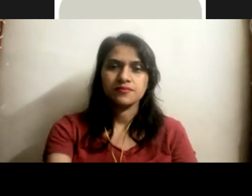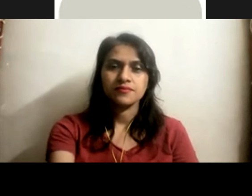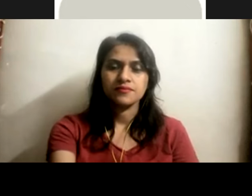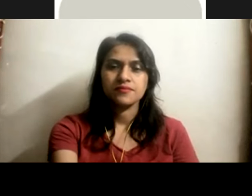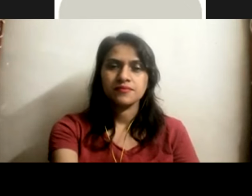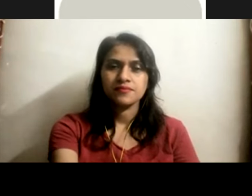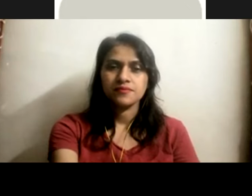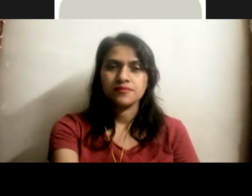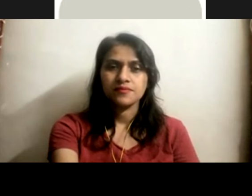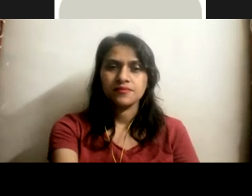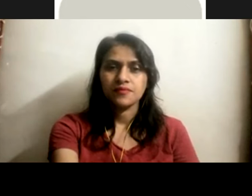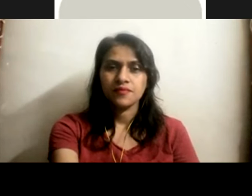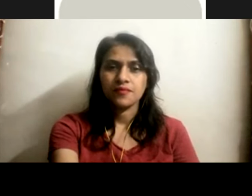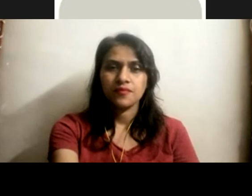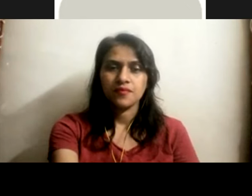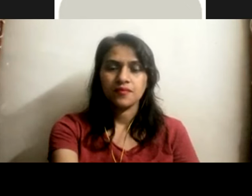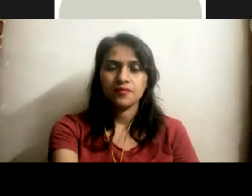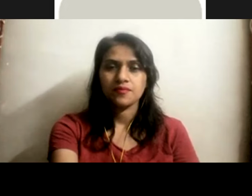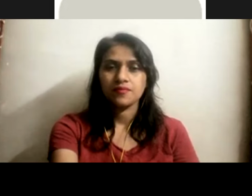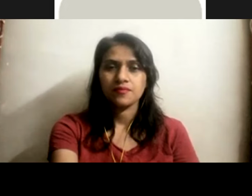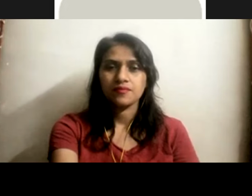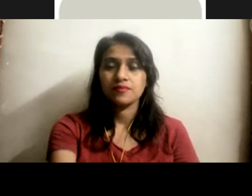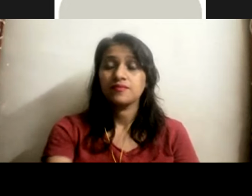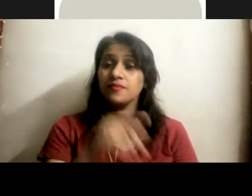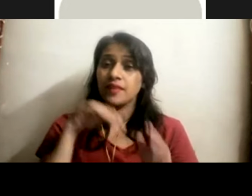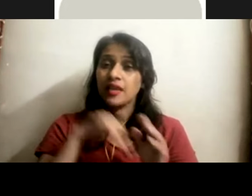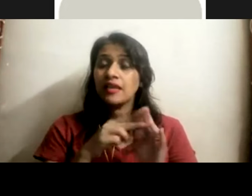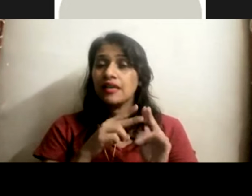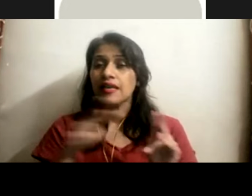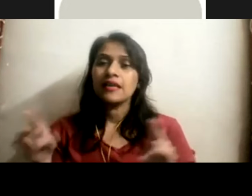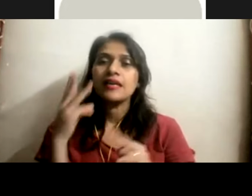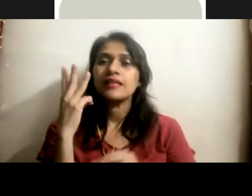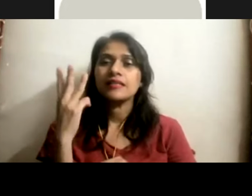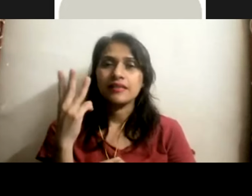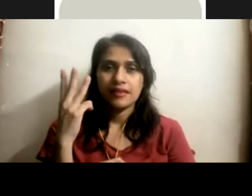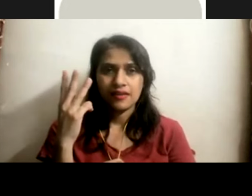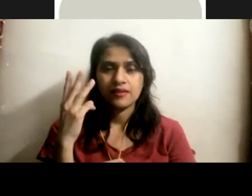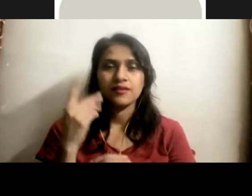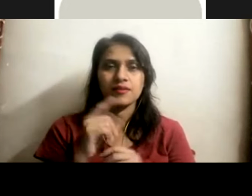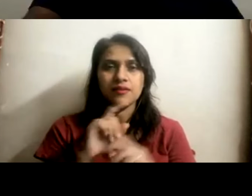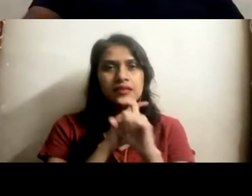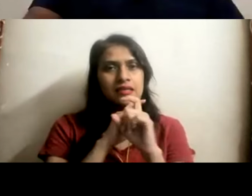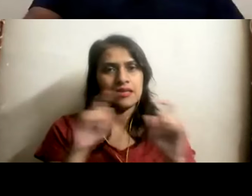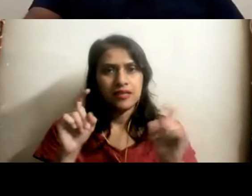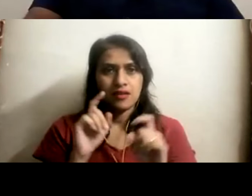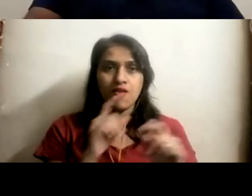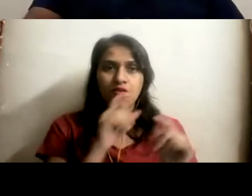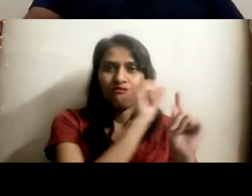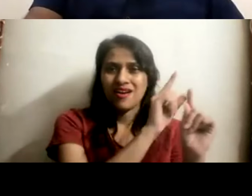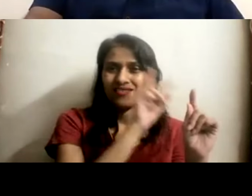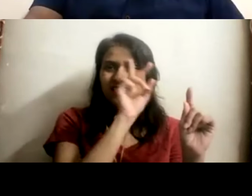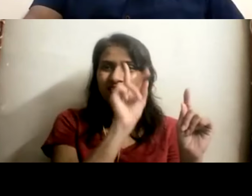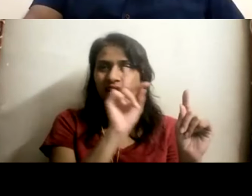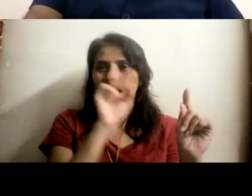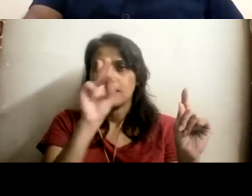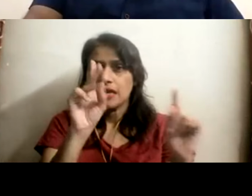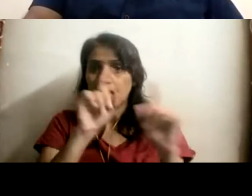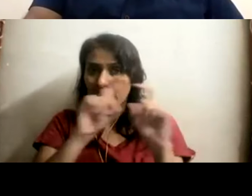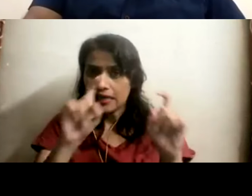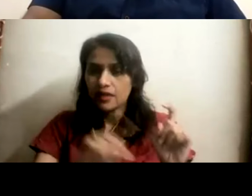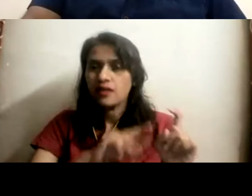So are these three categories, like these three criteria for division, clear? If yes, then I'll go on to the next three.